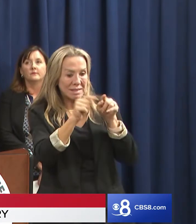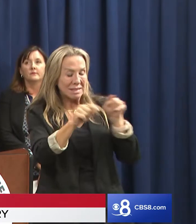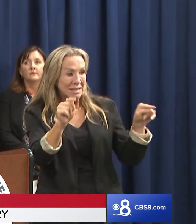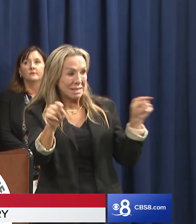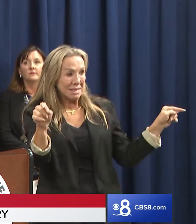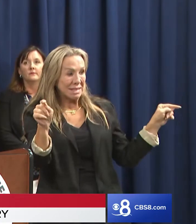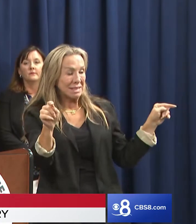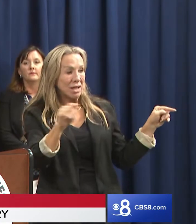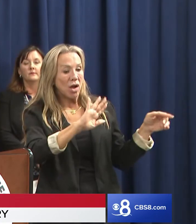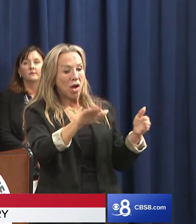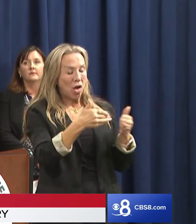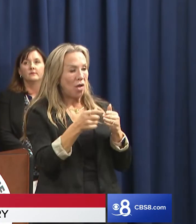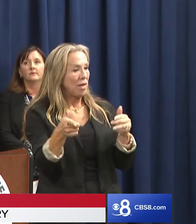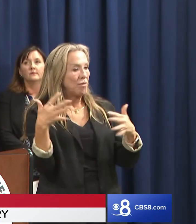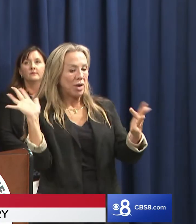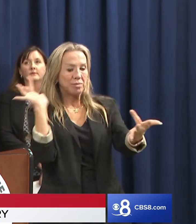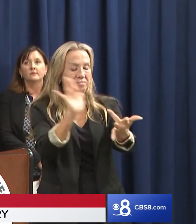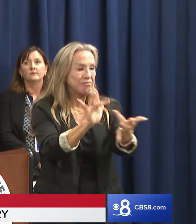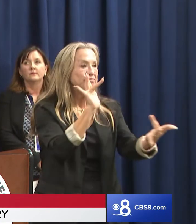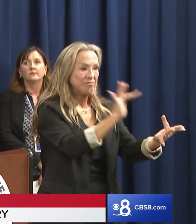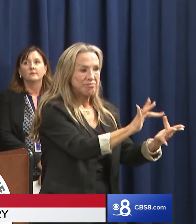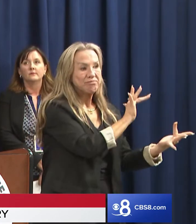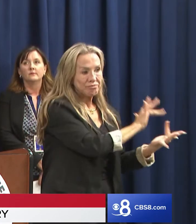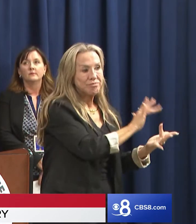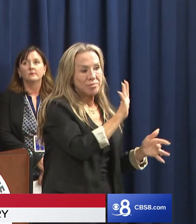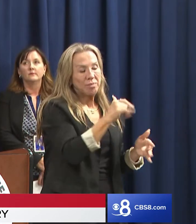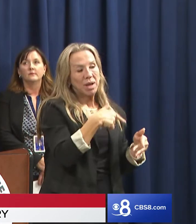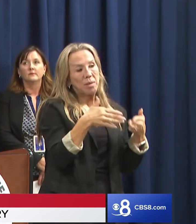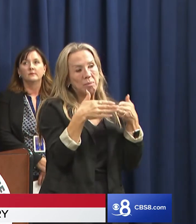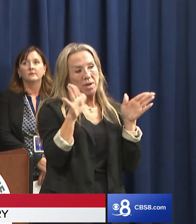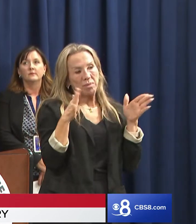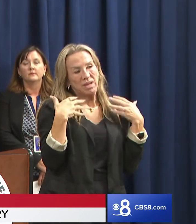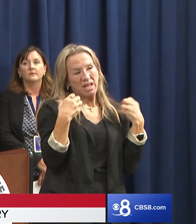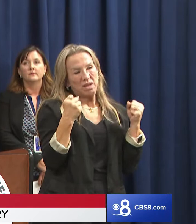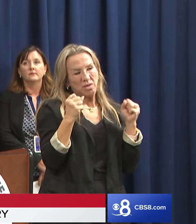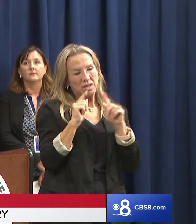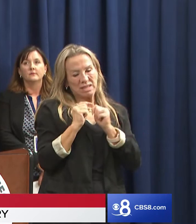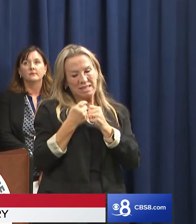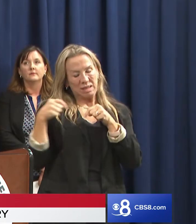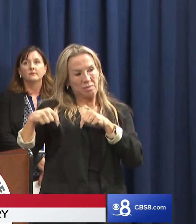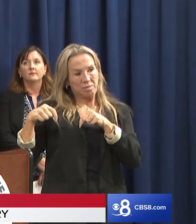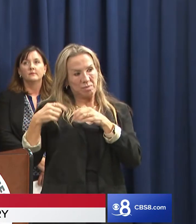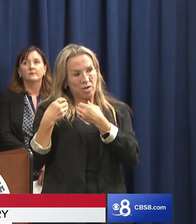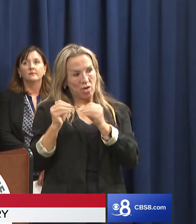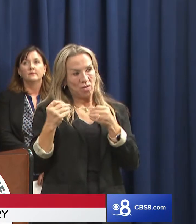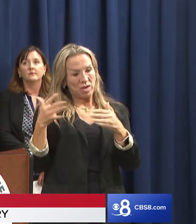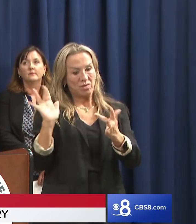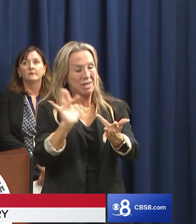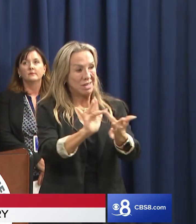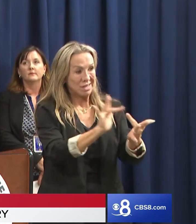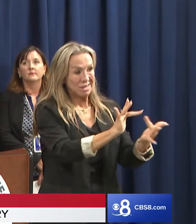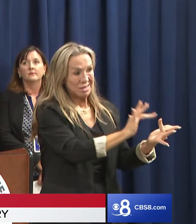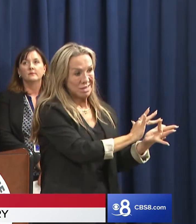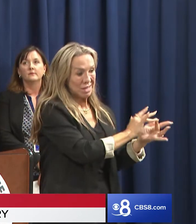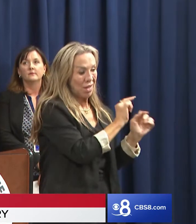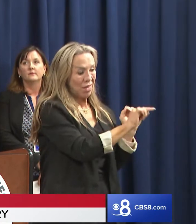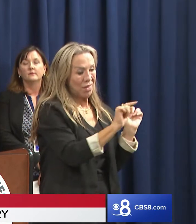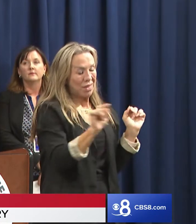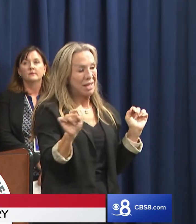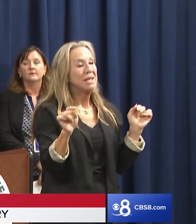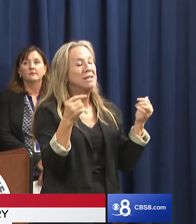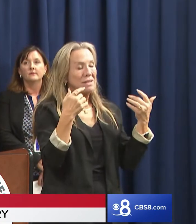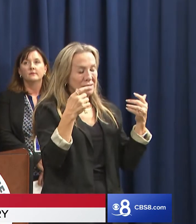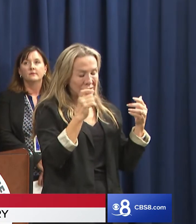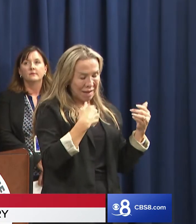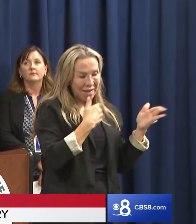been proactively outreached by our Public Health Services team. Each of those facilities needs to have a plan and had a plan